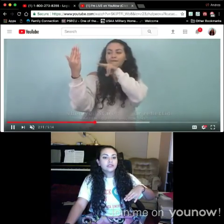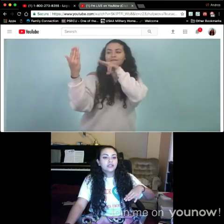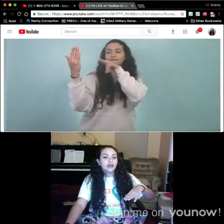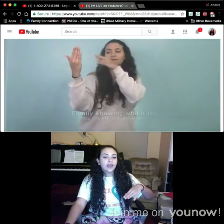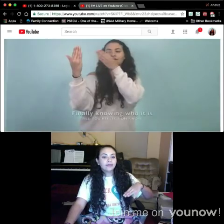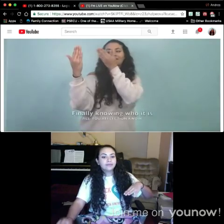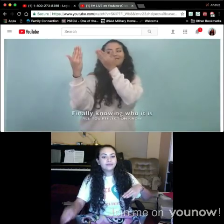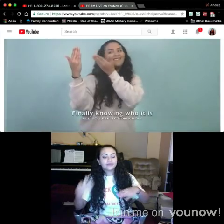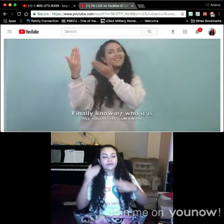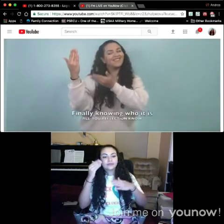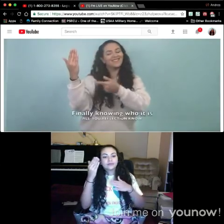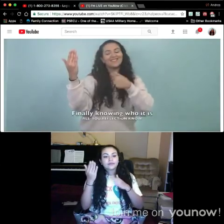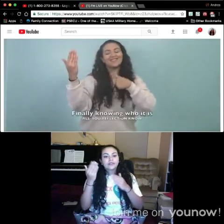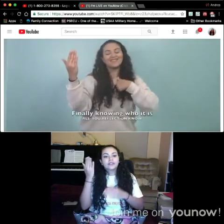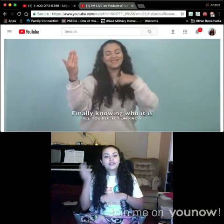Okay.